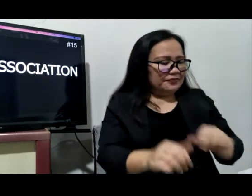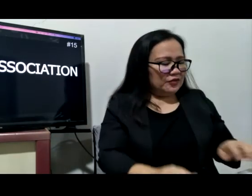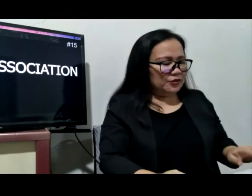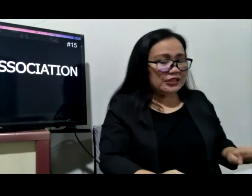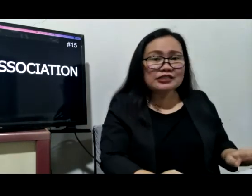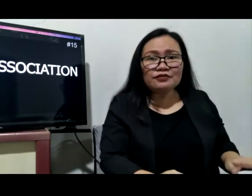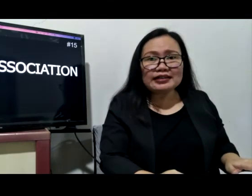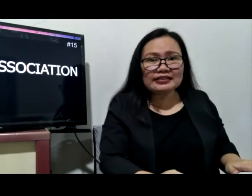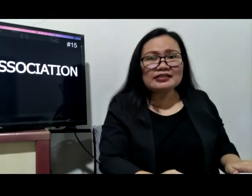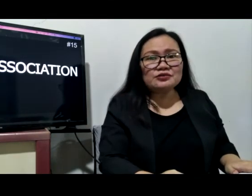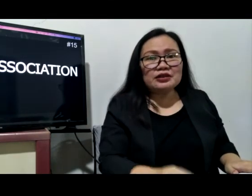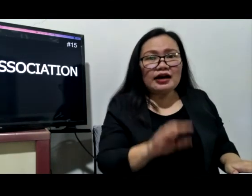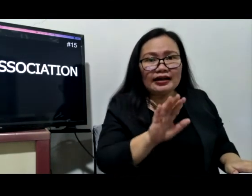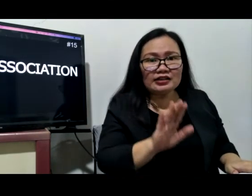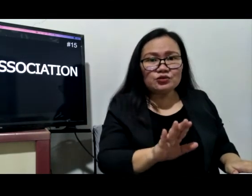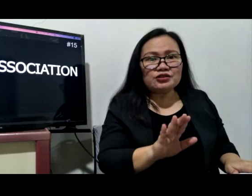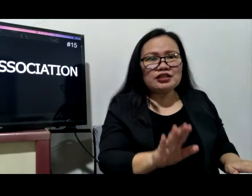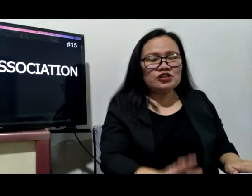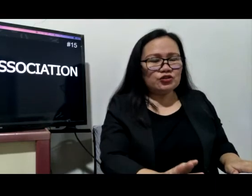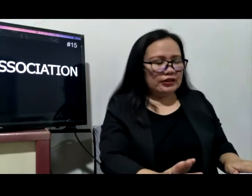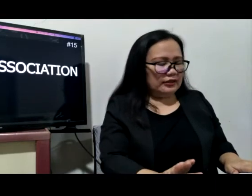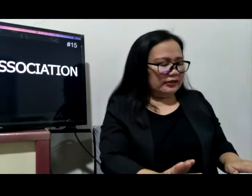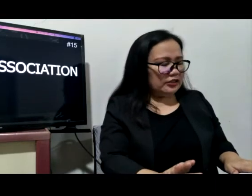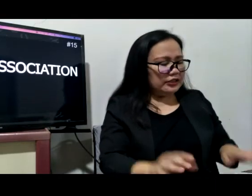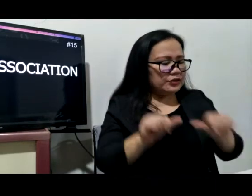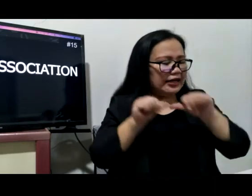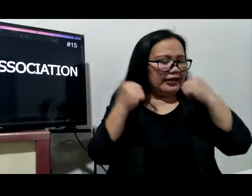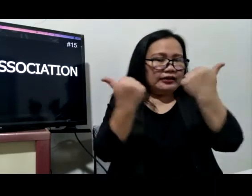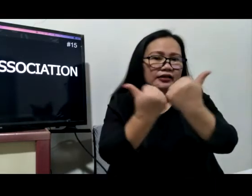To signify that it's association, it starts with A,